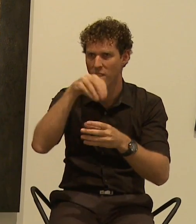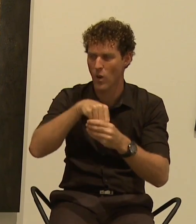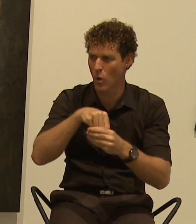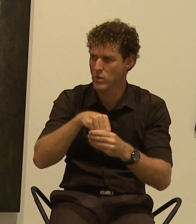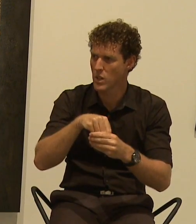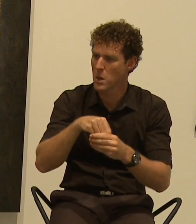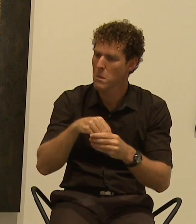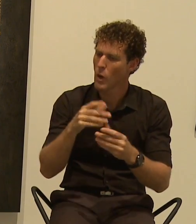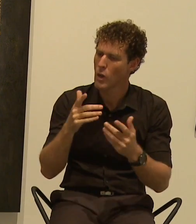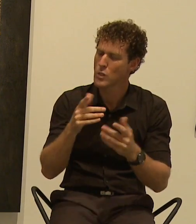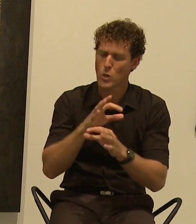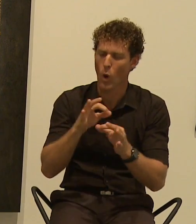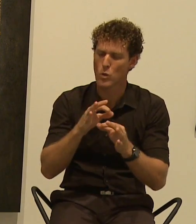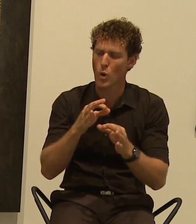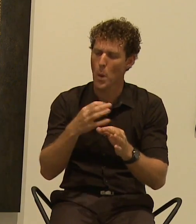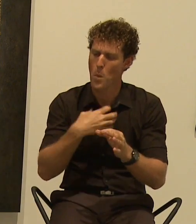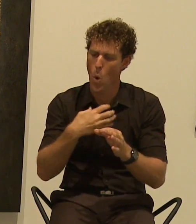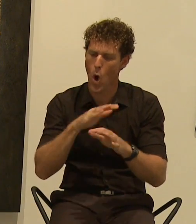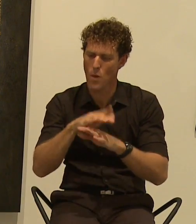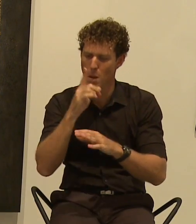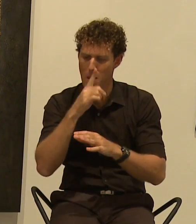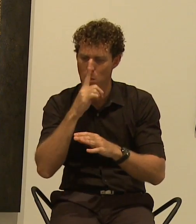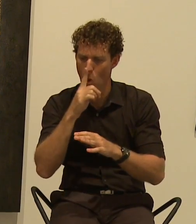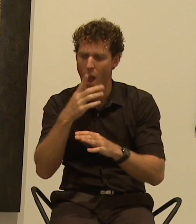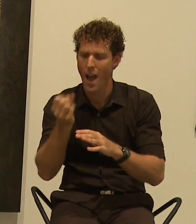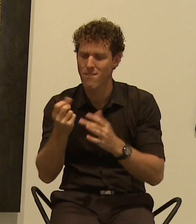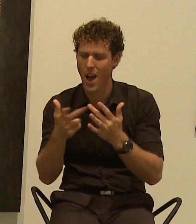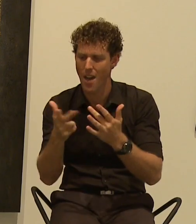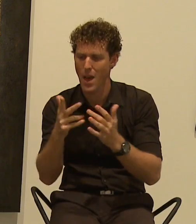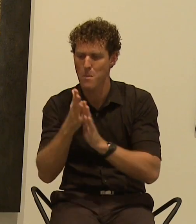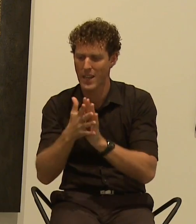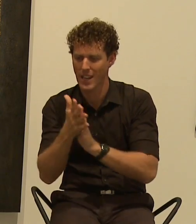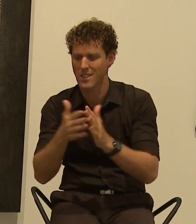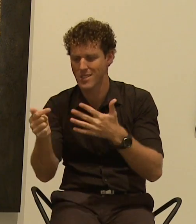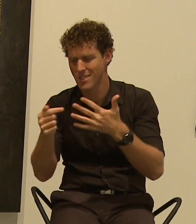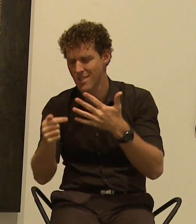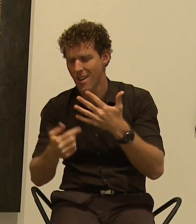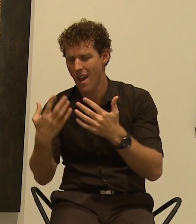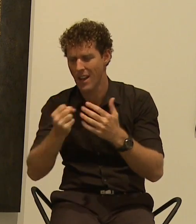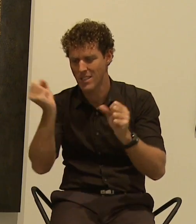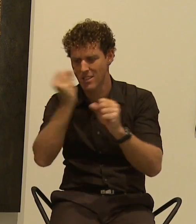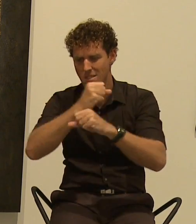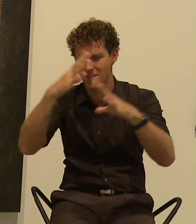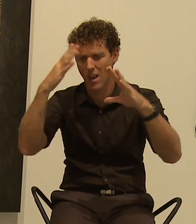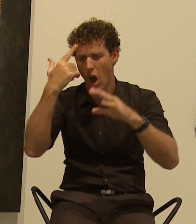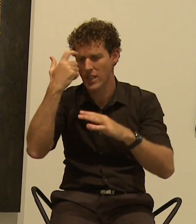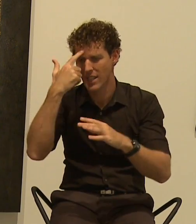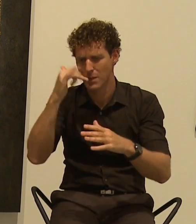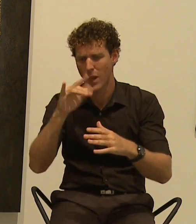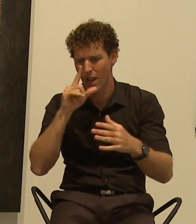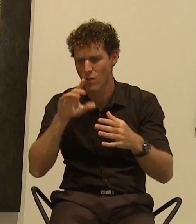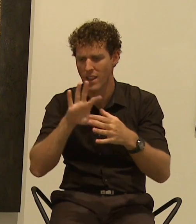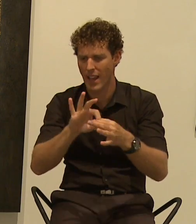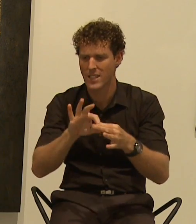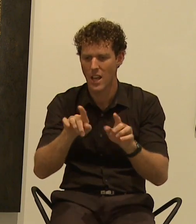very much not about that and references something completely else, but it also has ideas that might relate to it in other ways